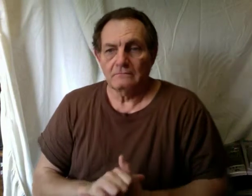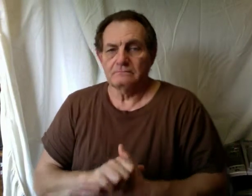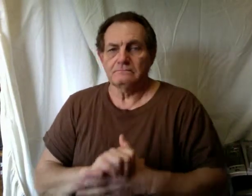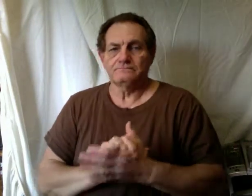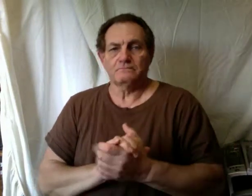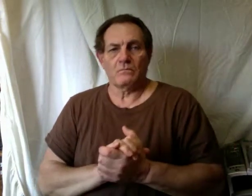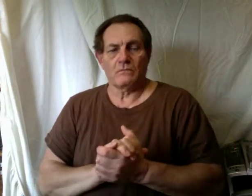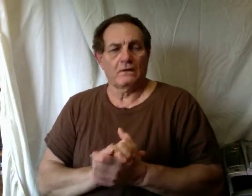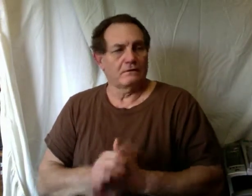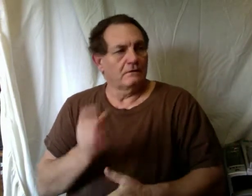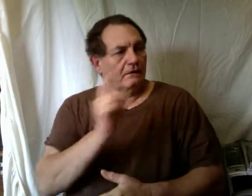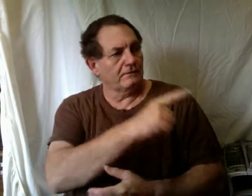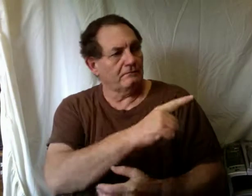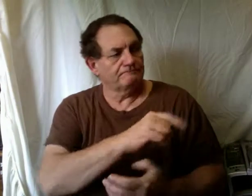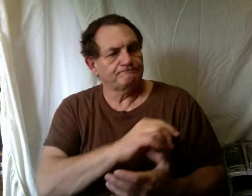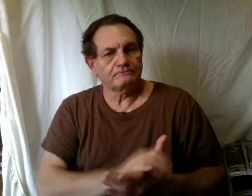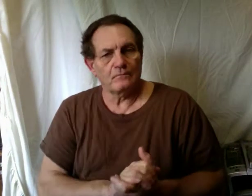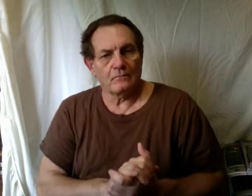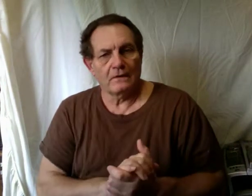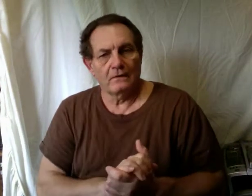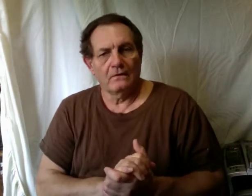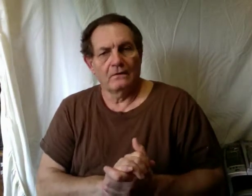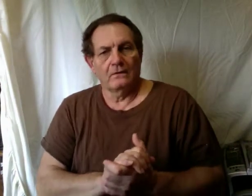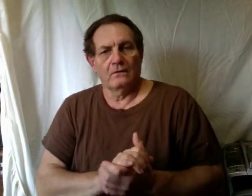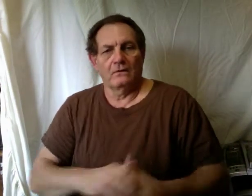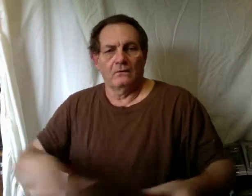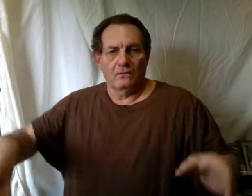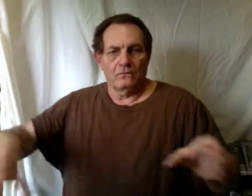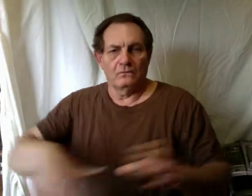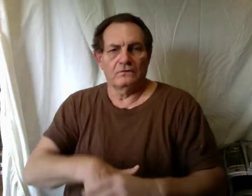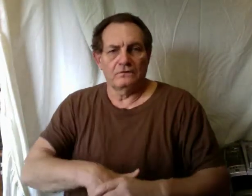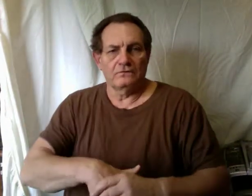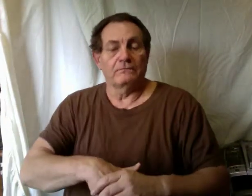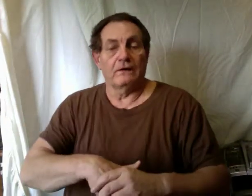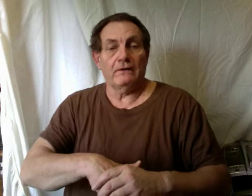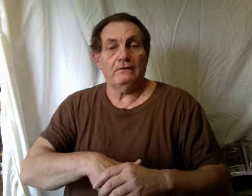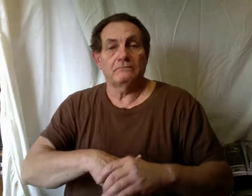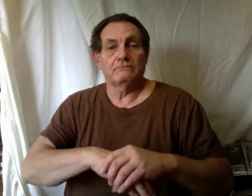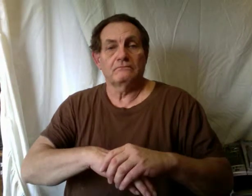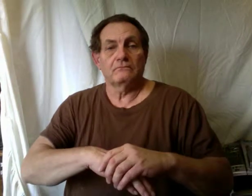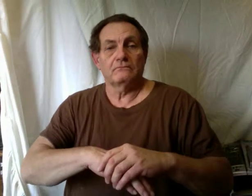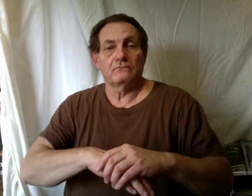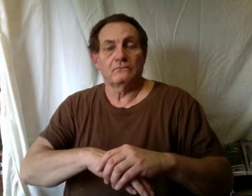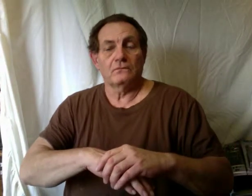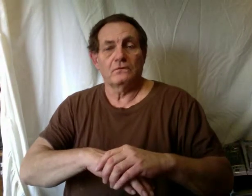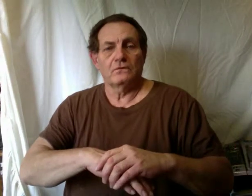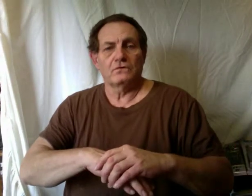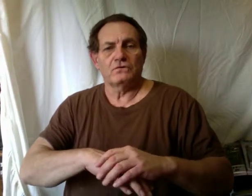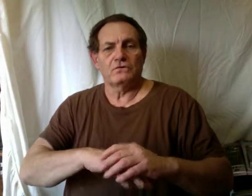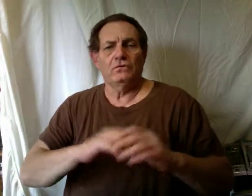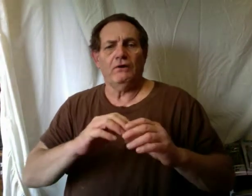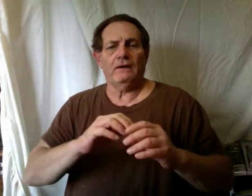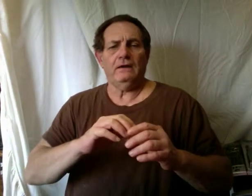The other was married to a